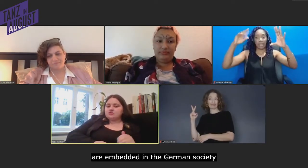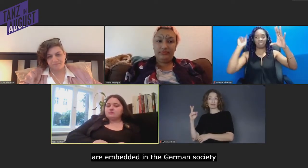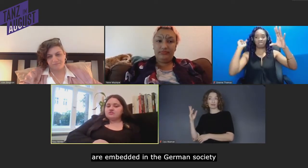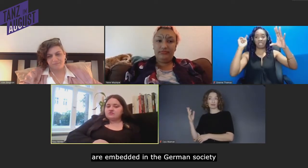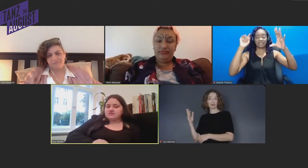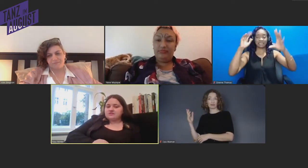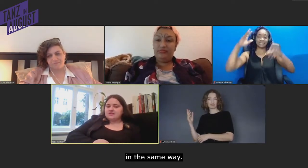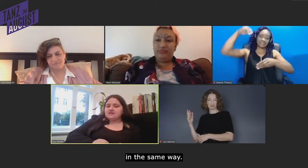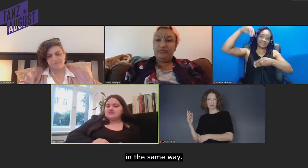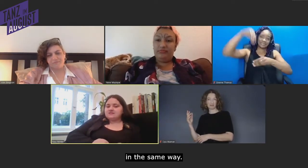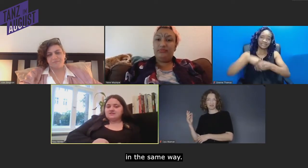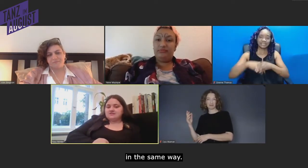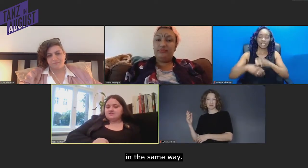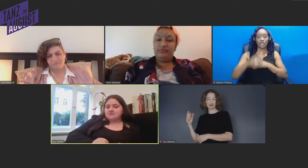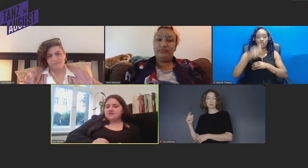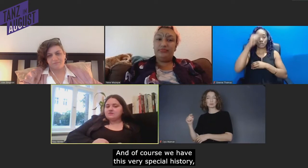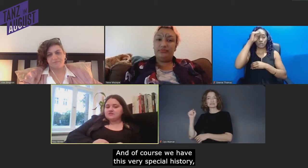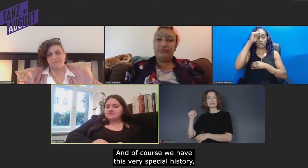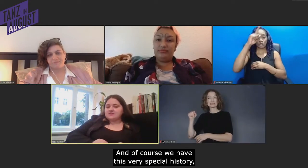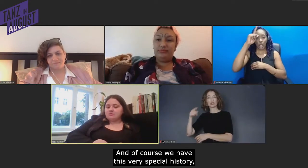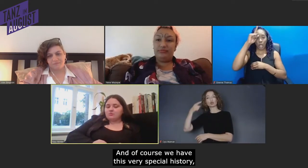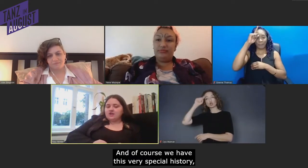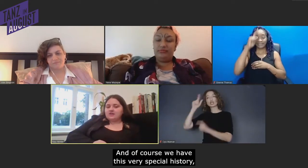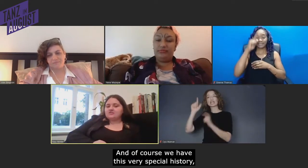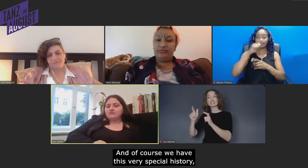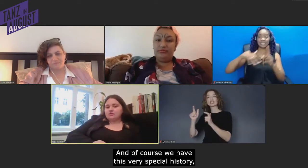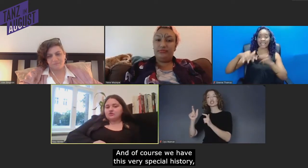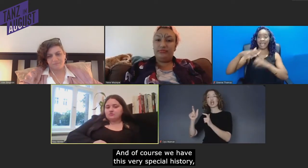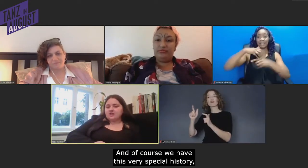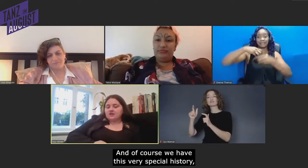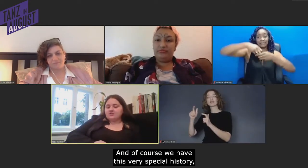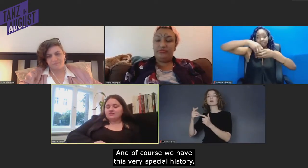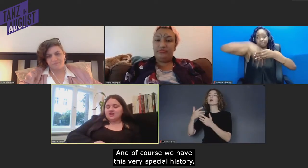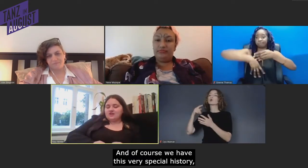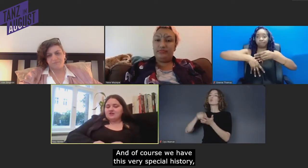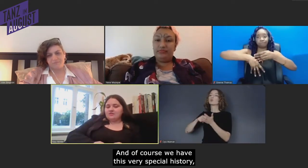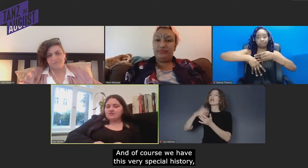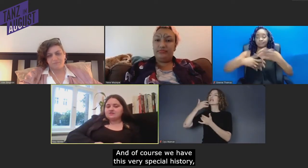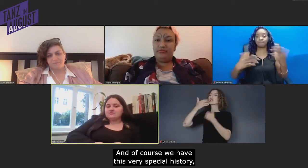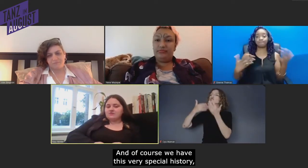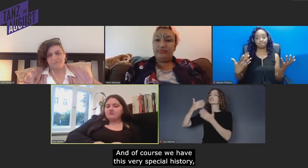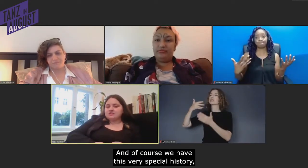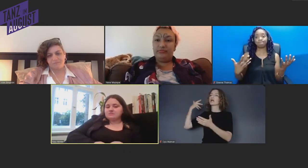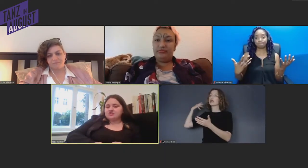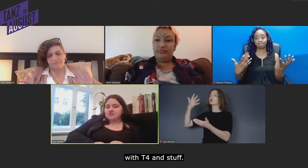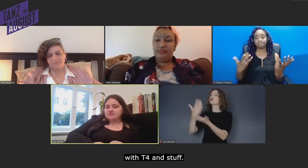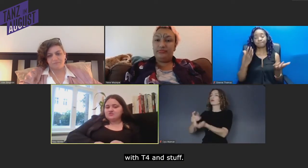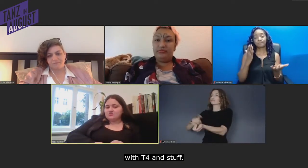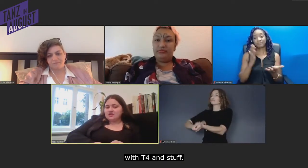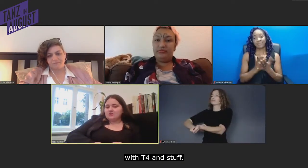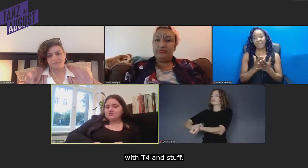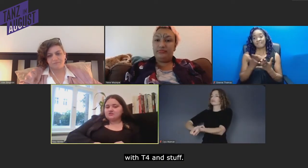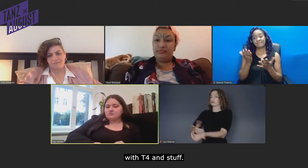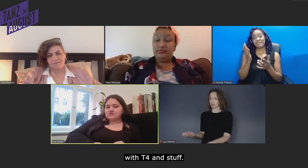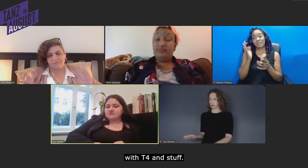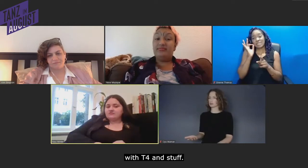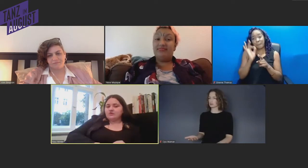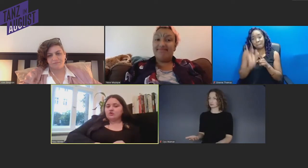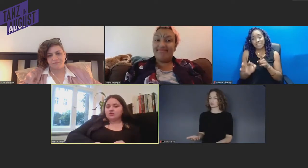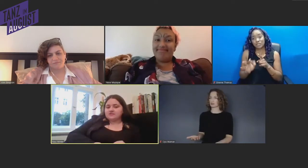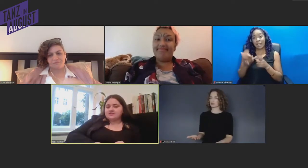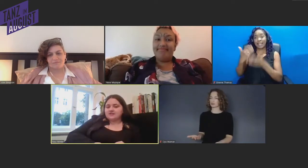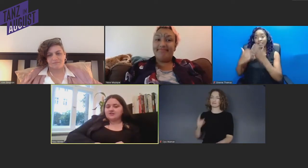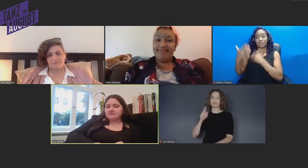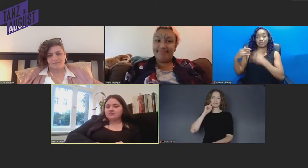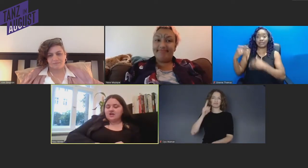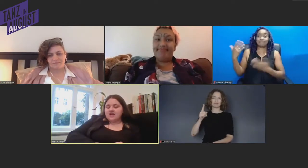the German society in the same way. And of course, we have this very special history also with D4